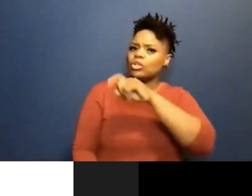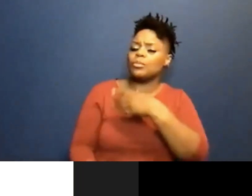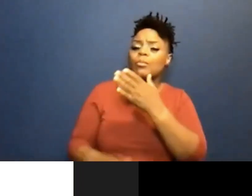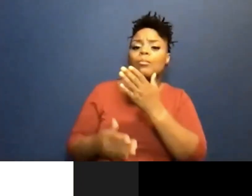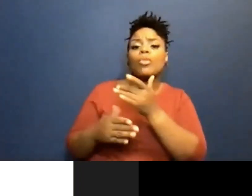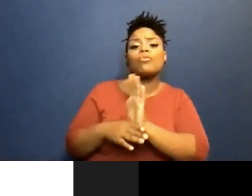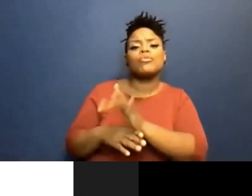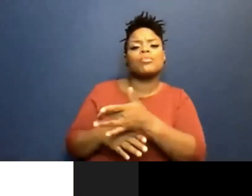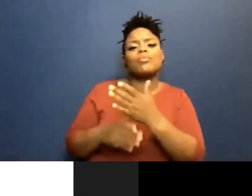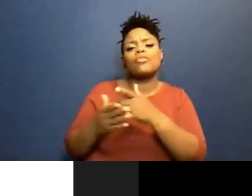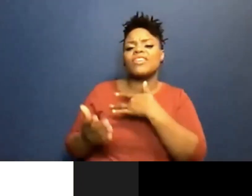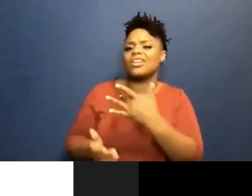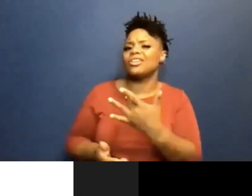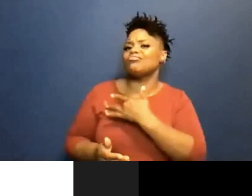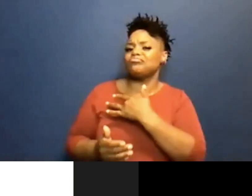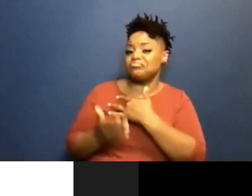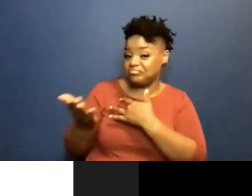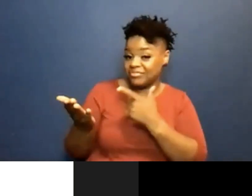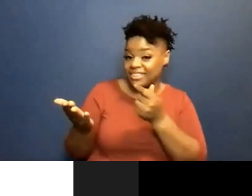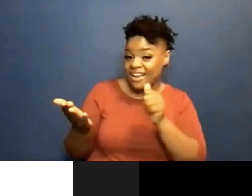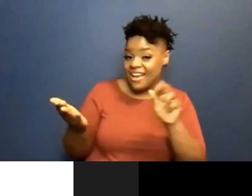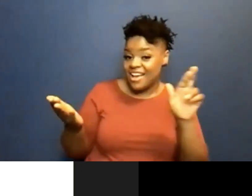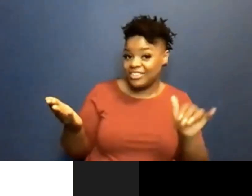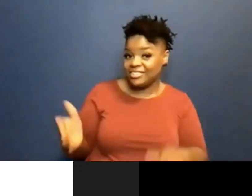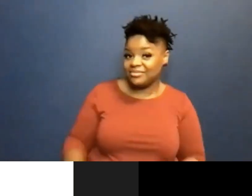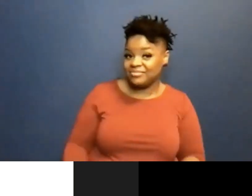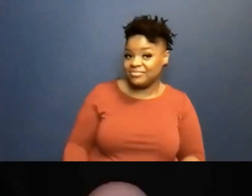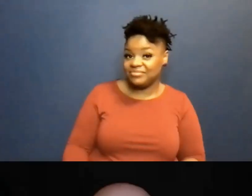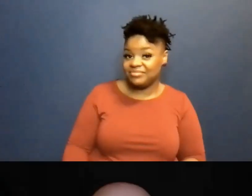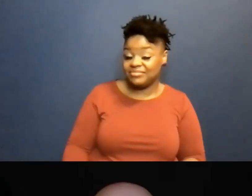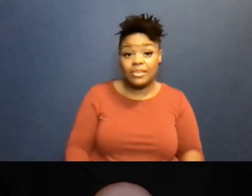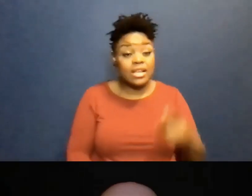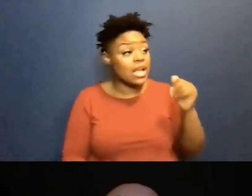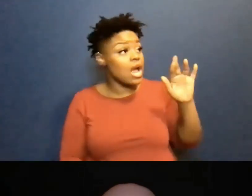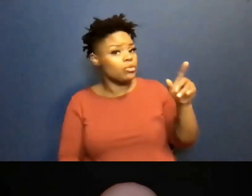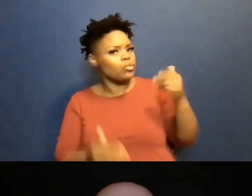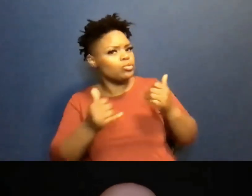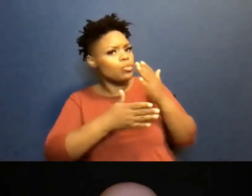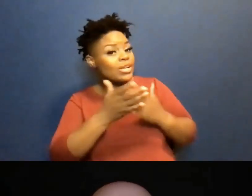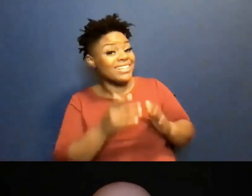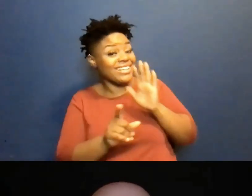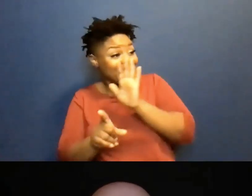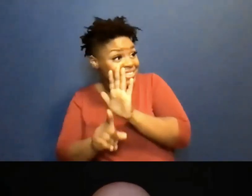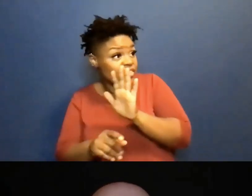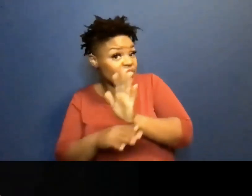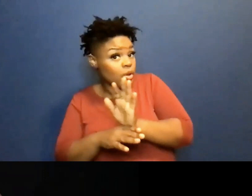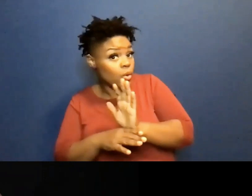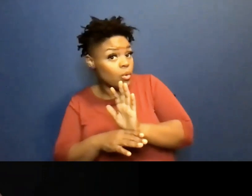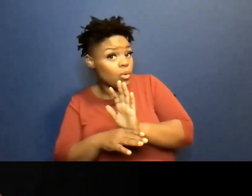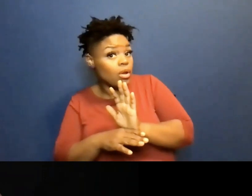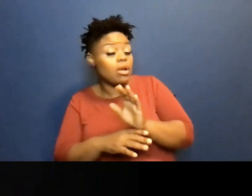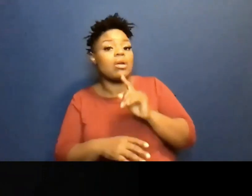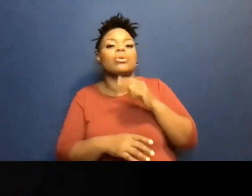Hello. Yeah, in Ray's film. Gosh, I like so much of it. Really, I guess it is the